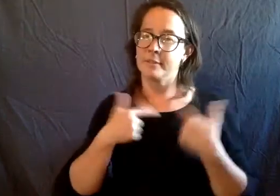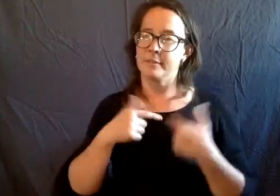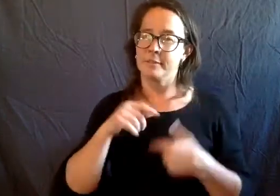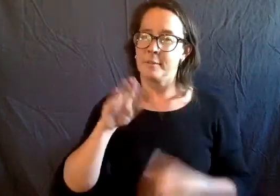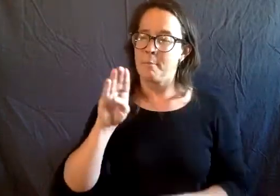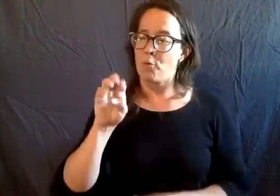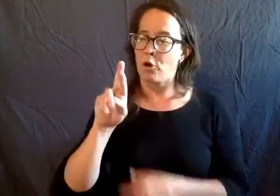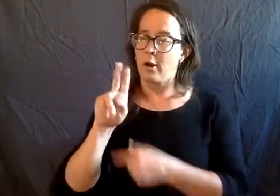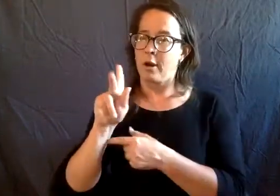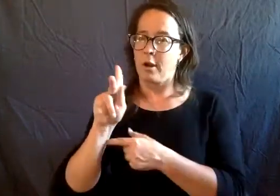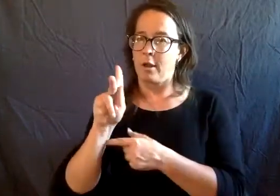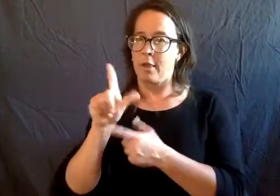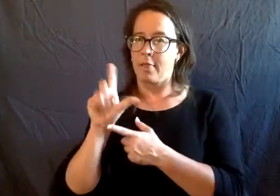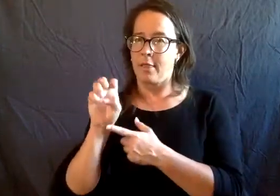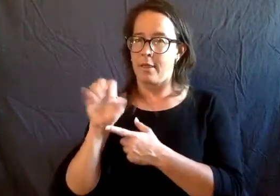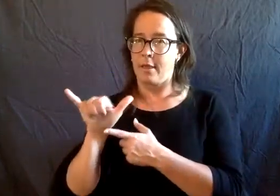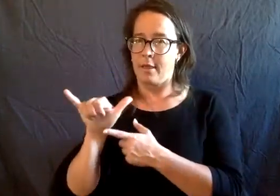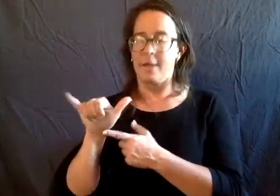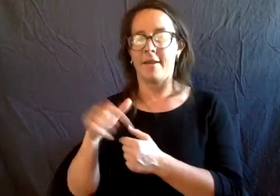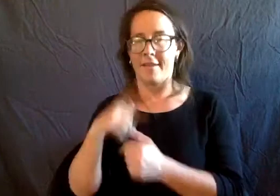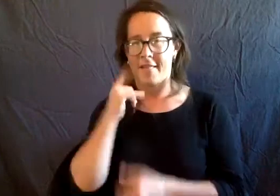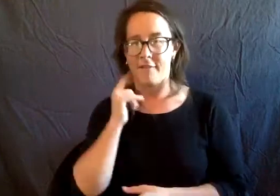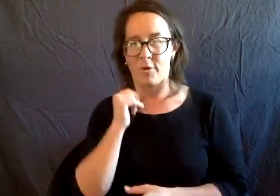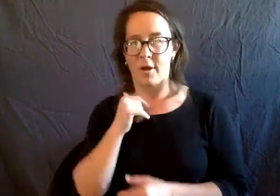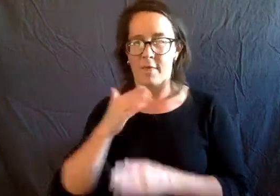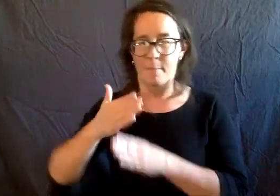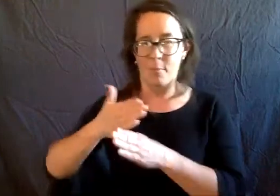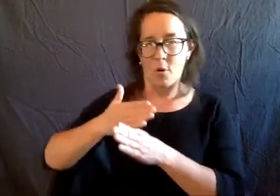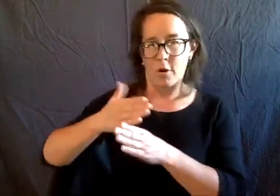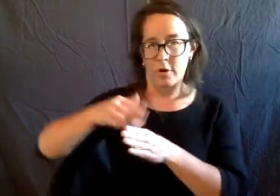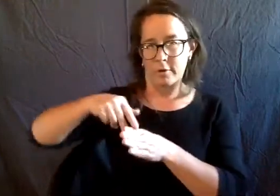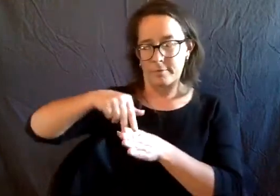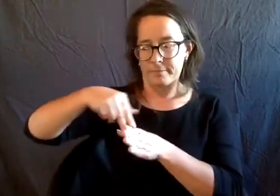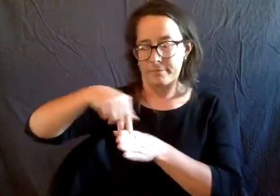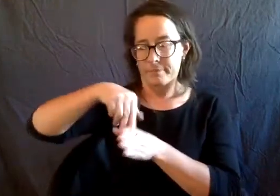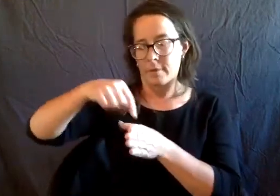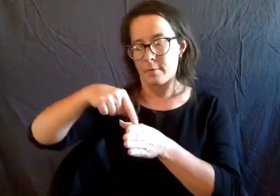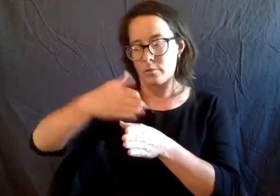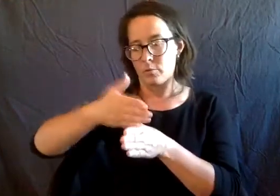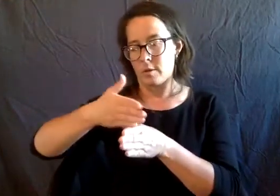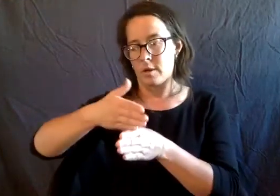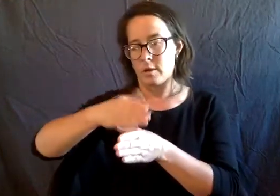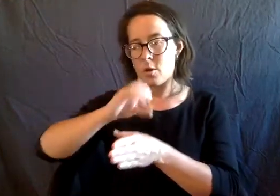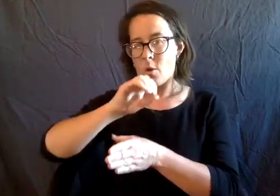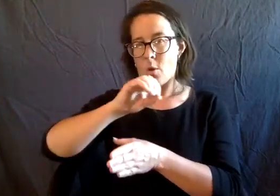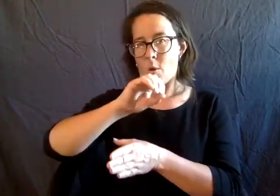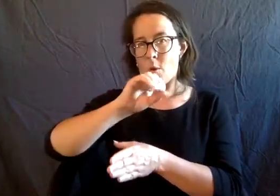last week, it said Oakland. So for the record, I live on the border between Oakland and Berkeley. But